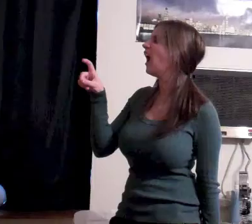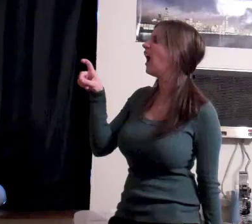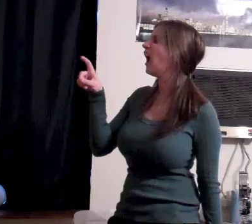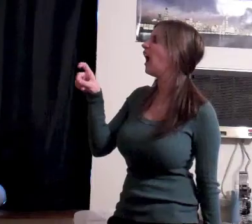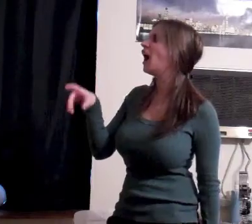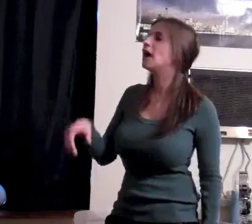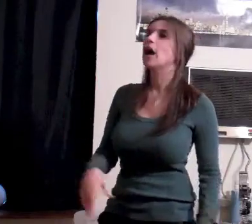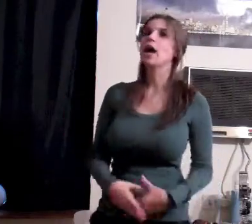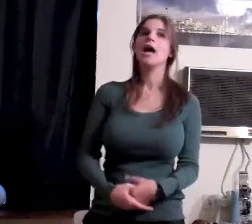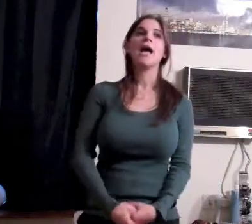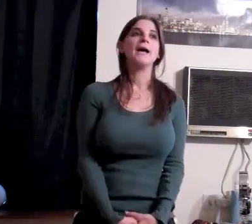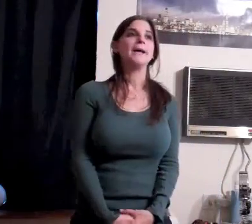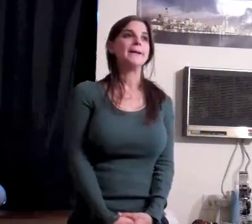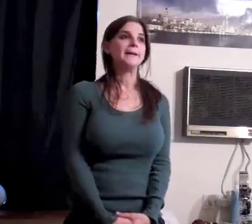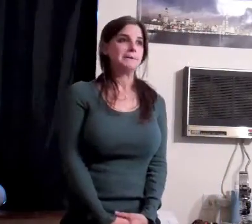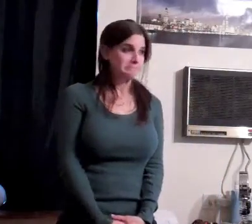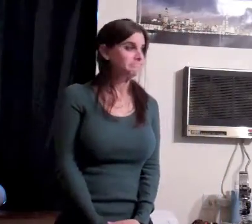And I said, yes.